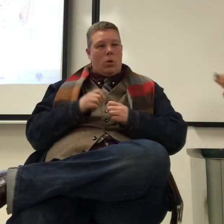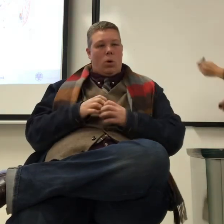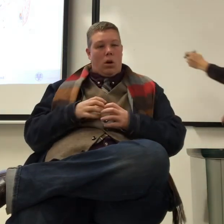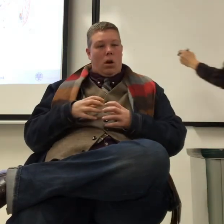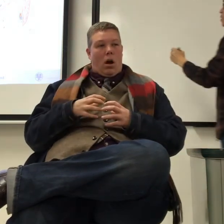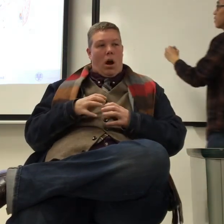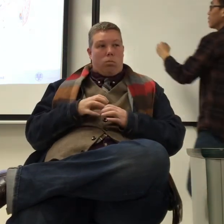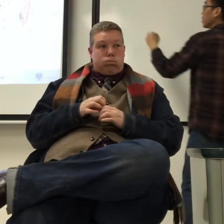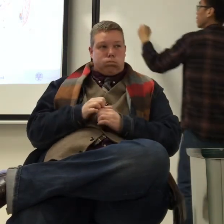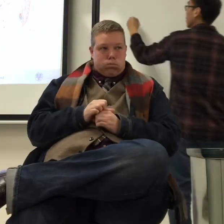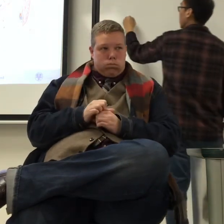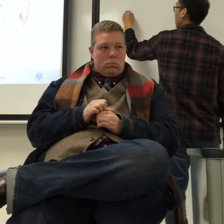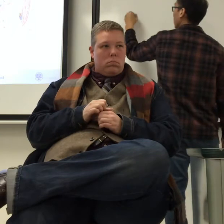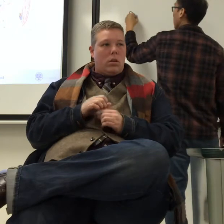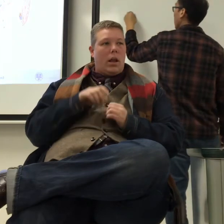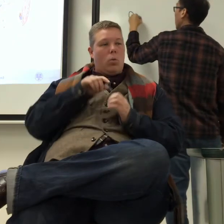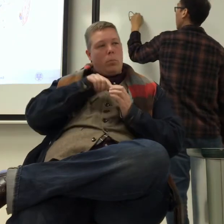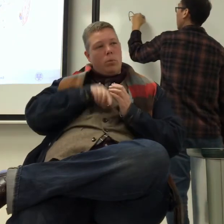canal.